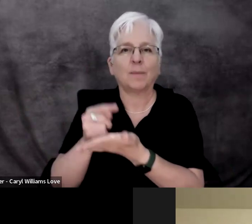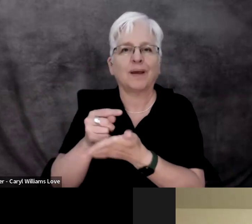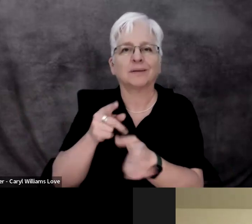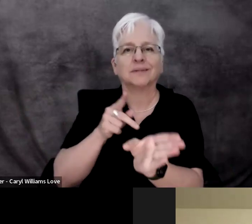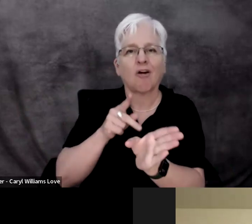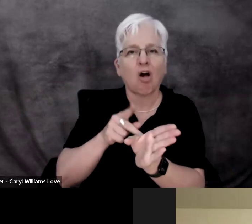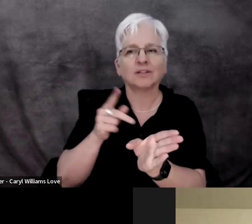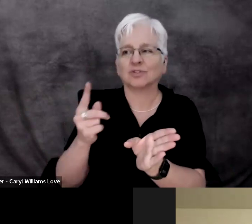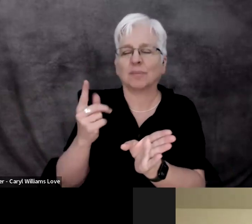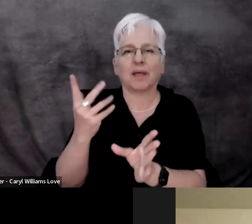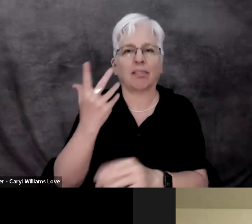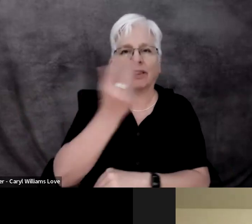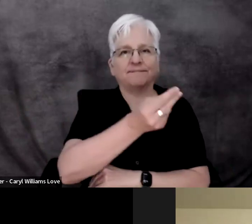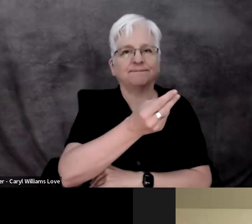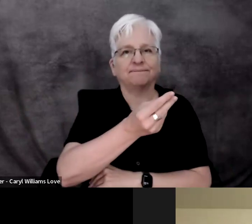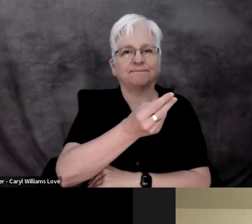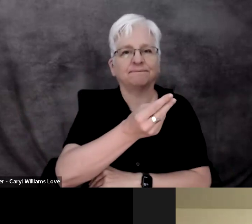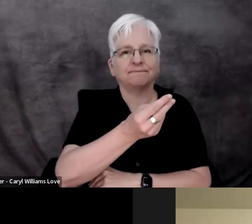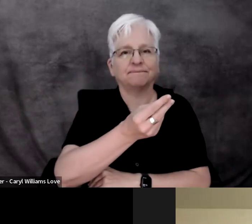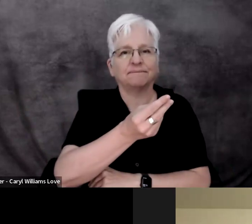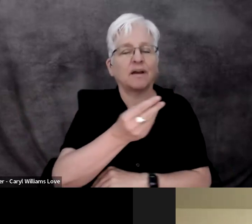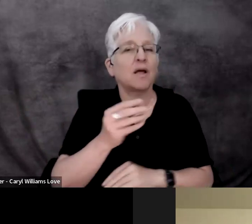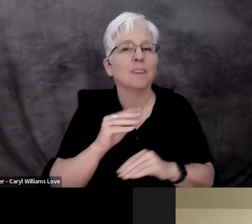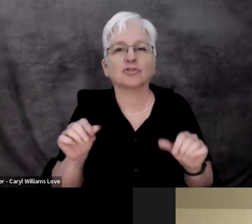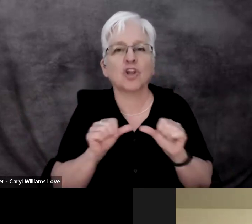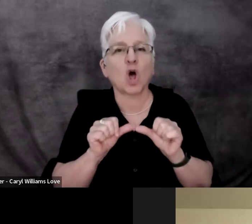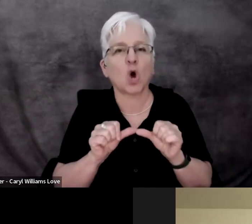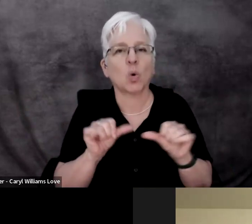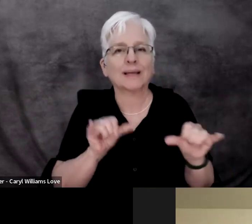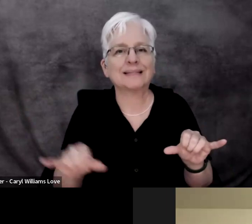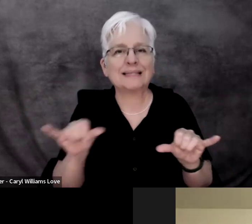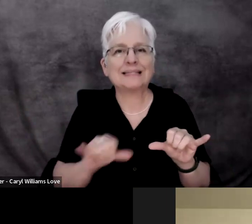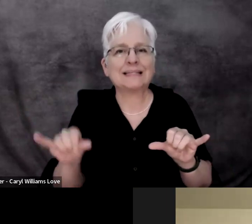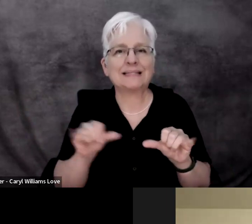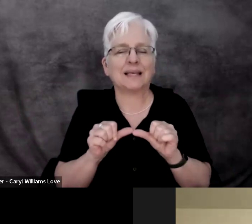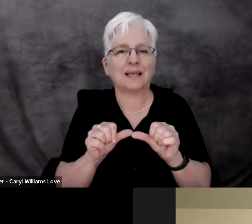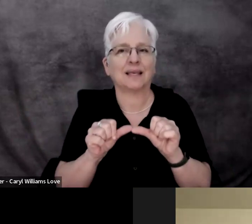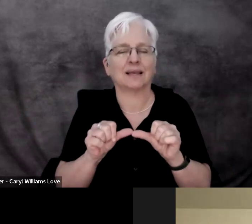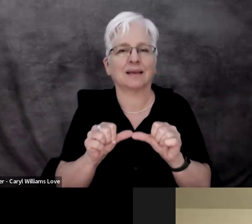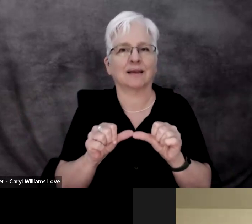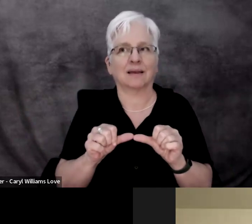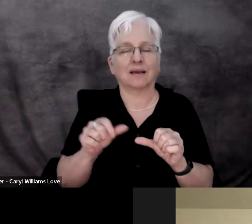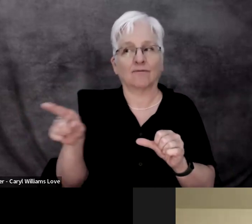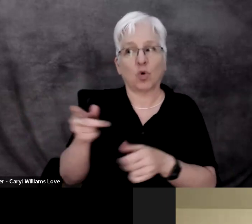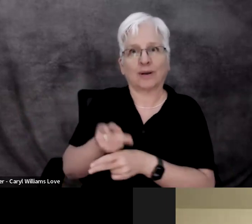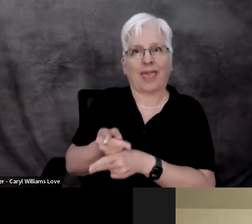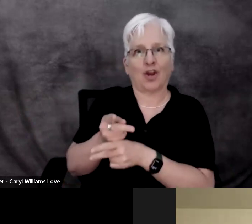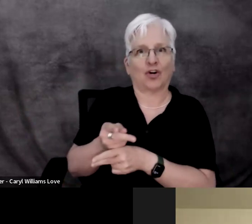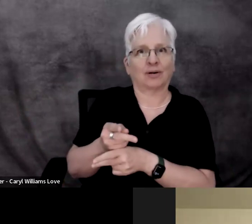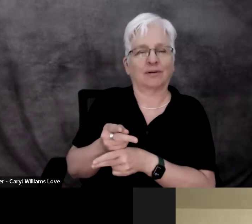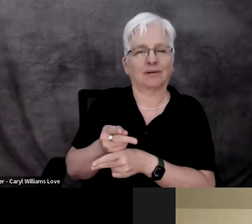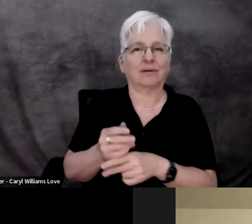It's no consistency as far as the care goes.